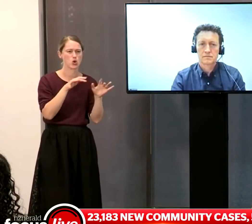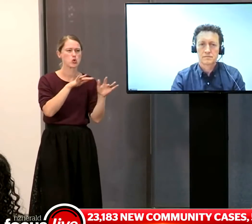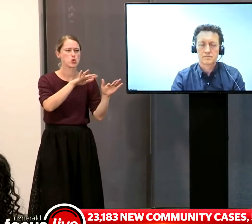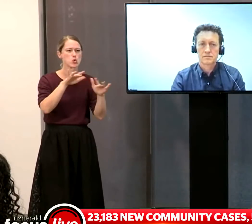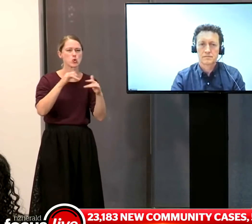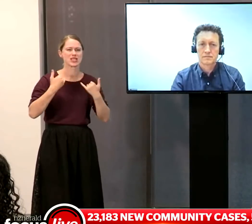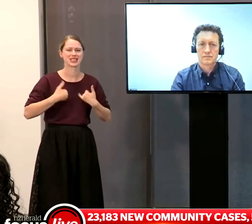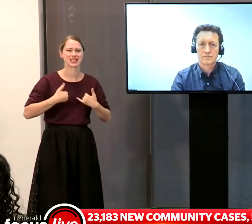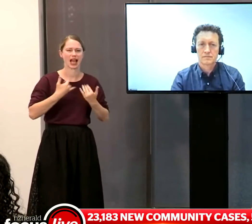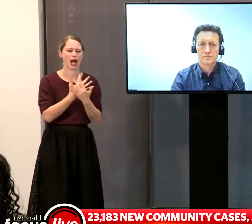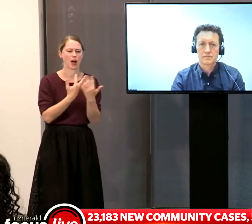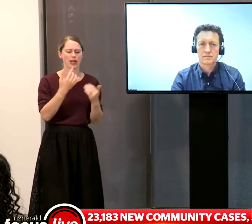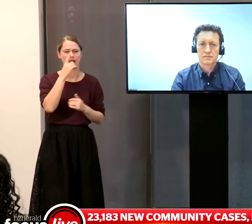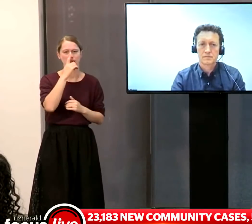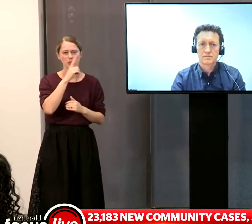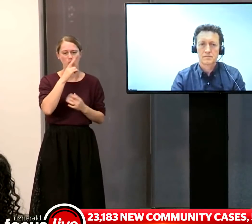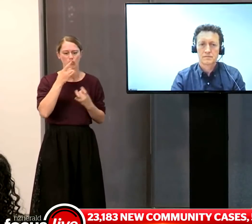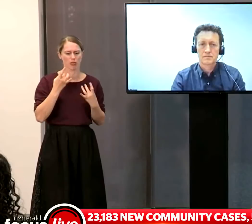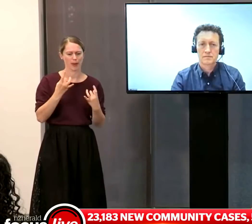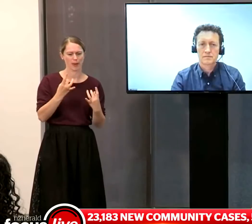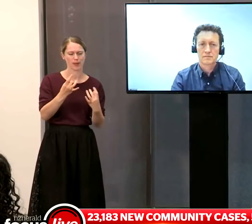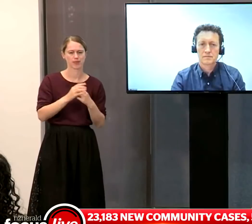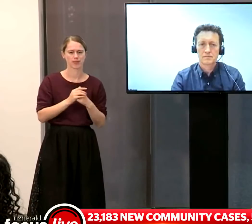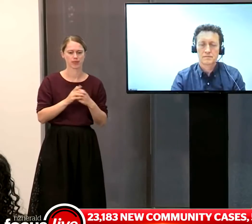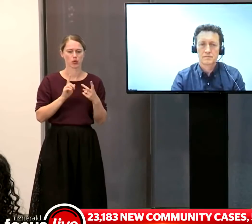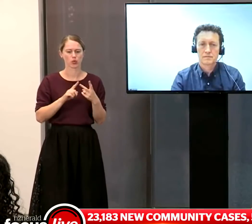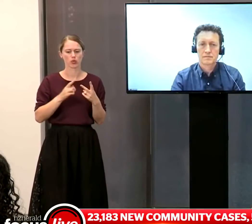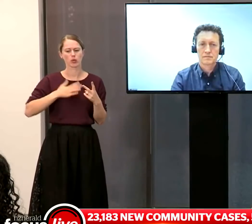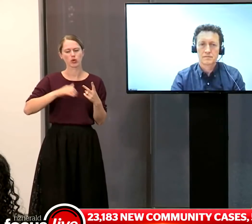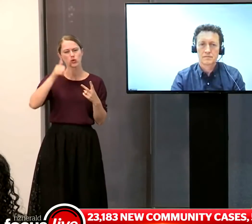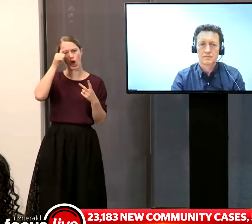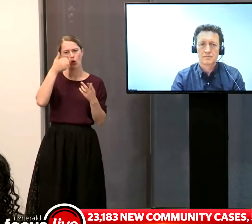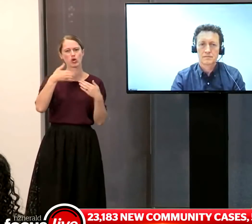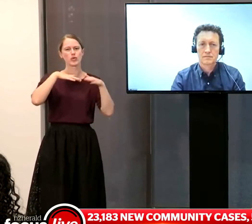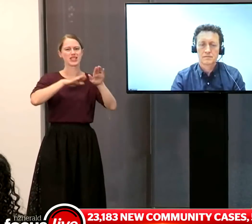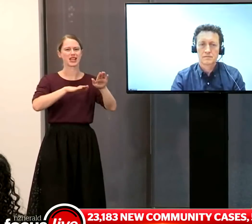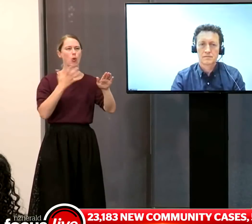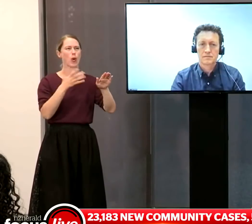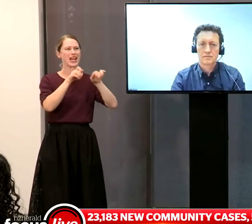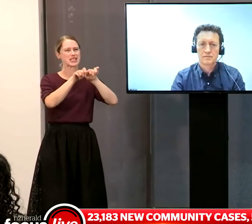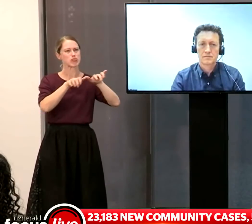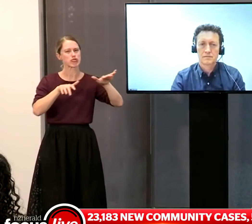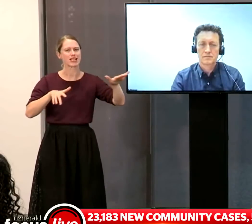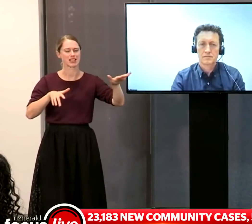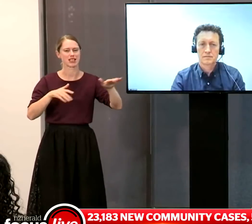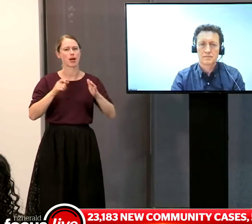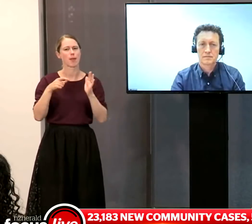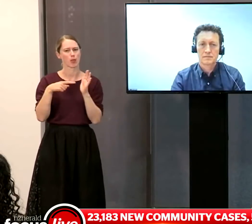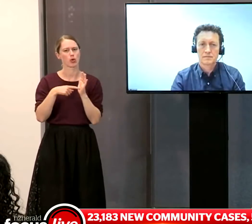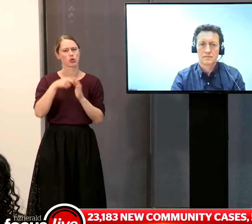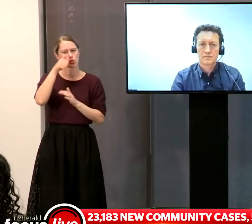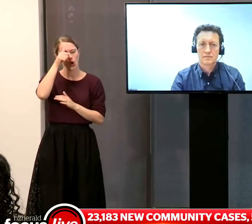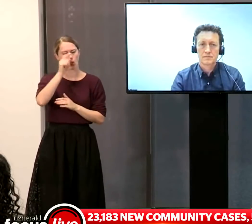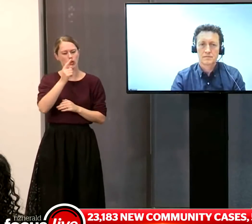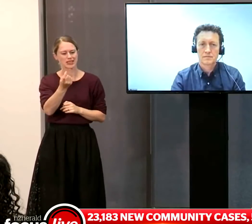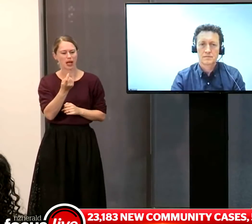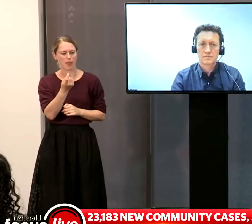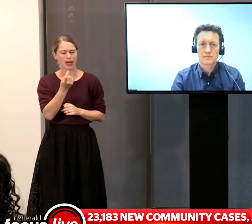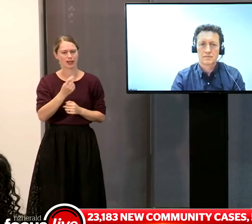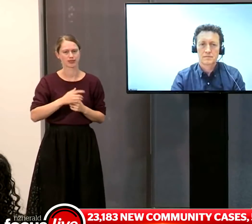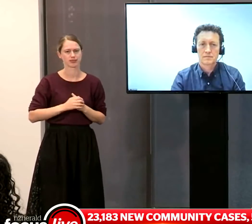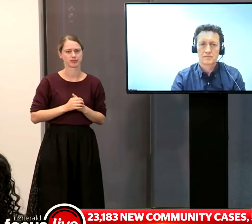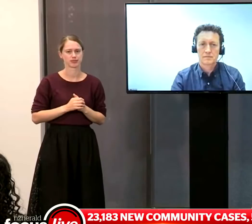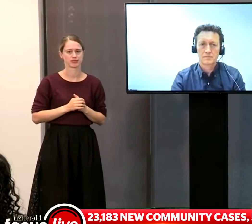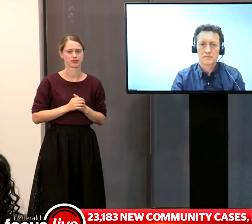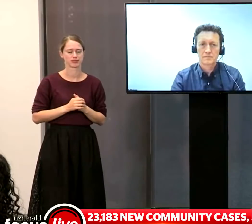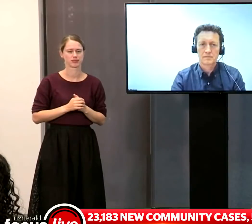and be prepared. And also the distribution around the country is very important. for us to know kind of what's coming if there's a wave.